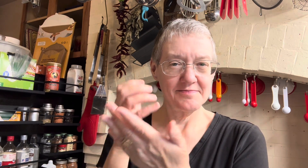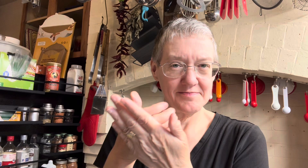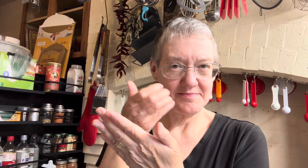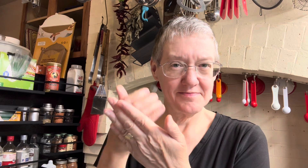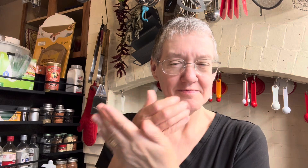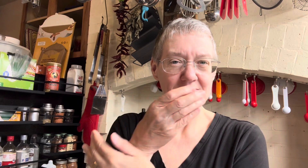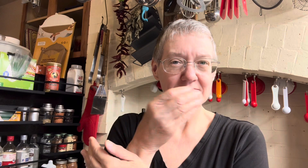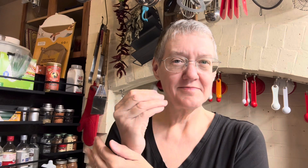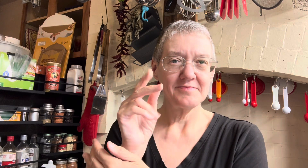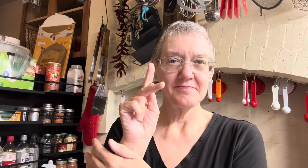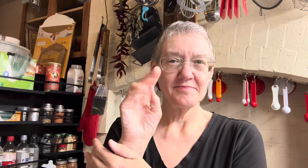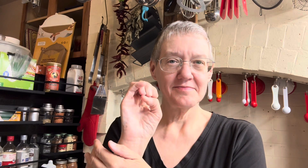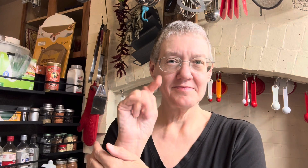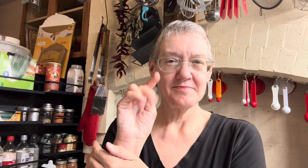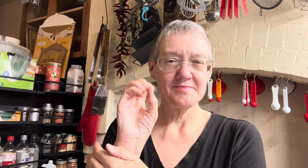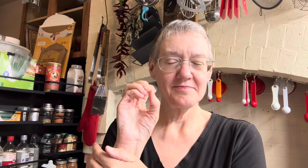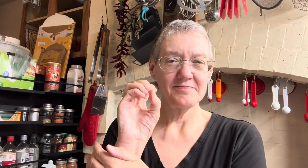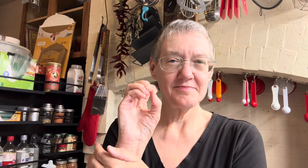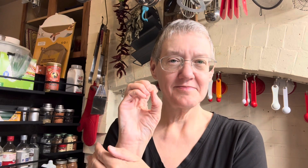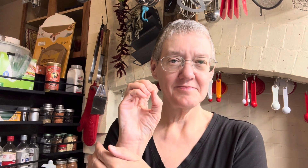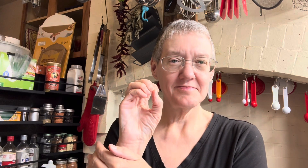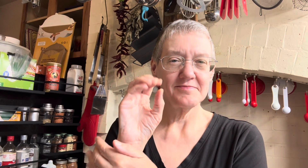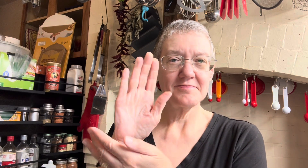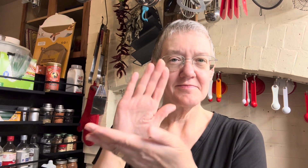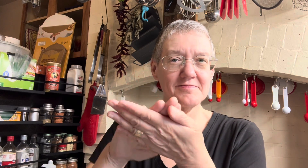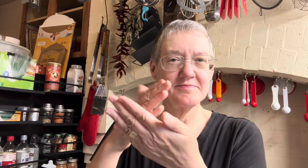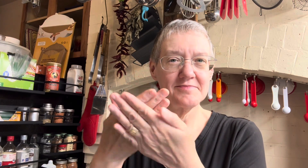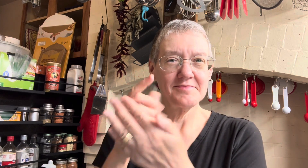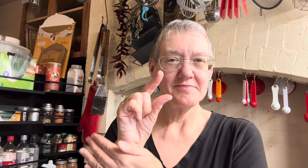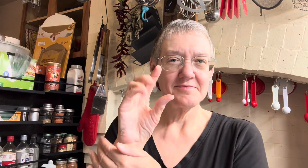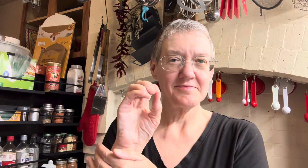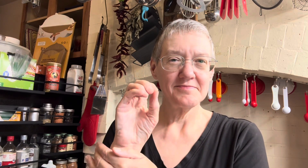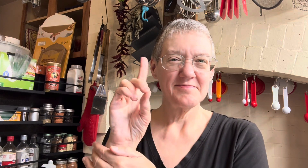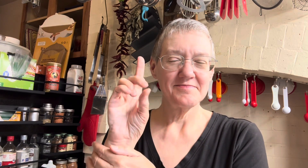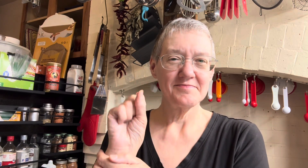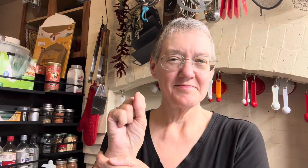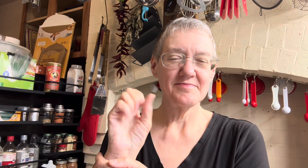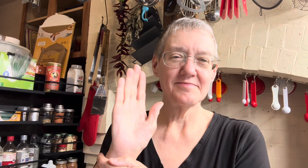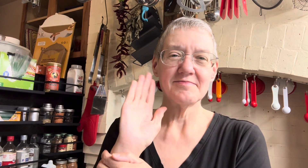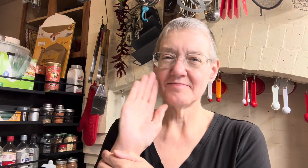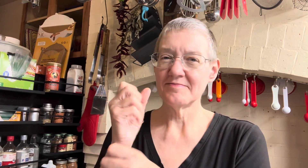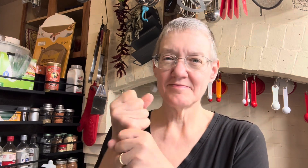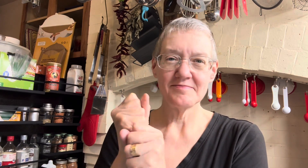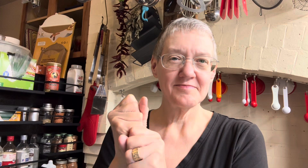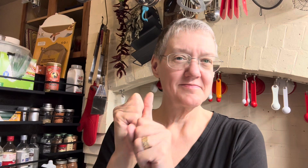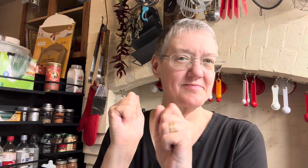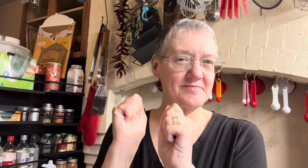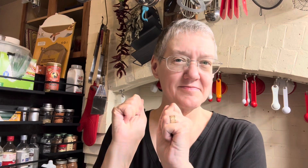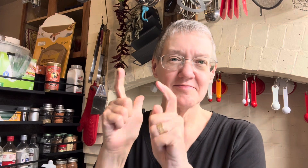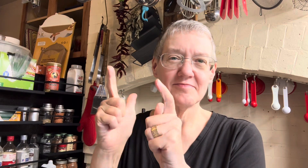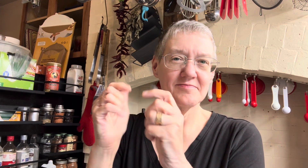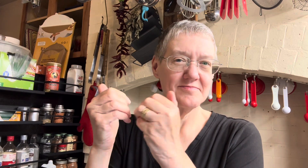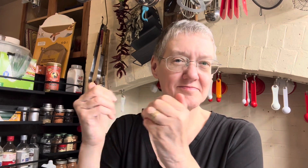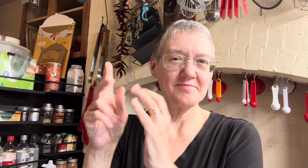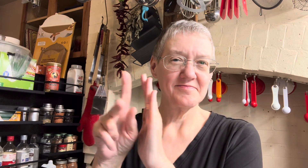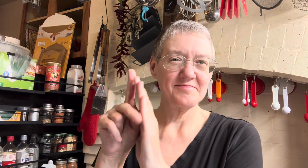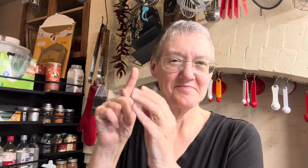keto cereal, and keto baked goods. I'll make a separate video or videos on making all